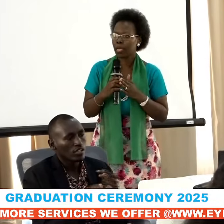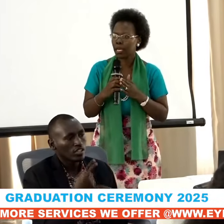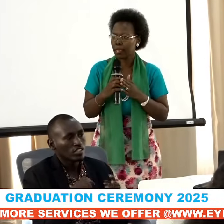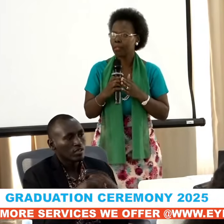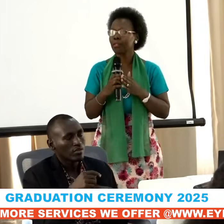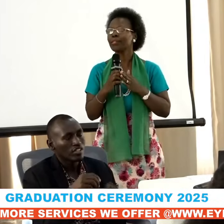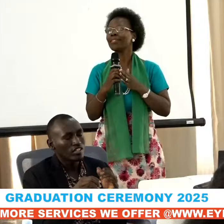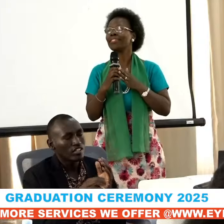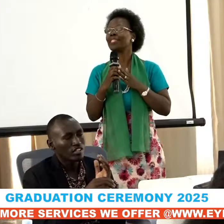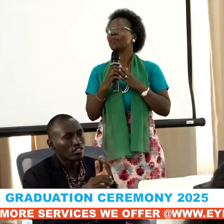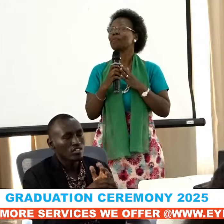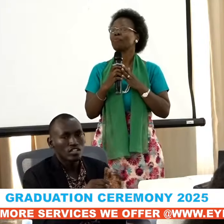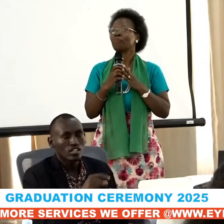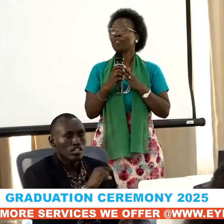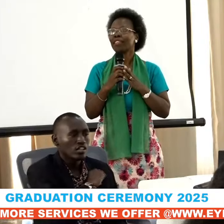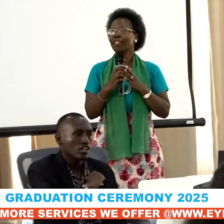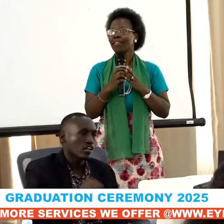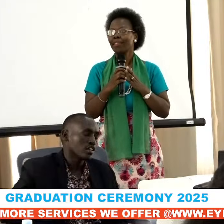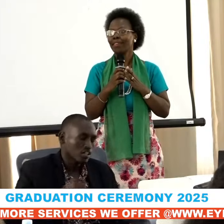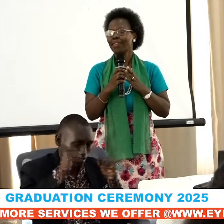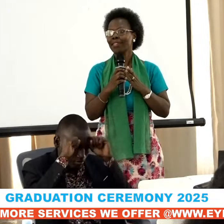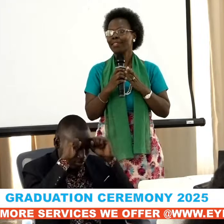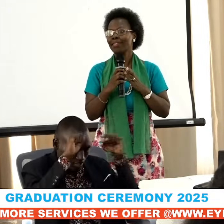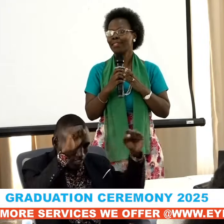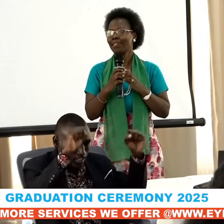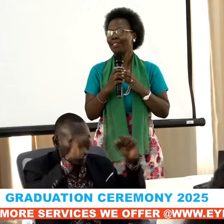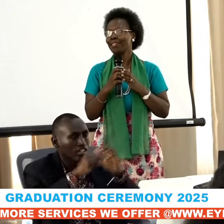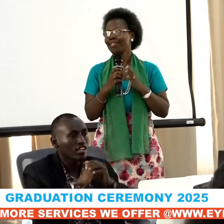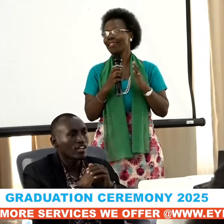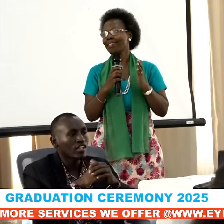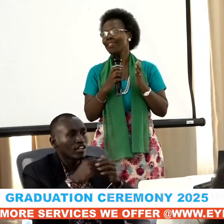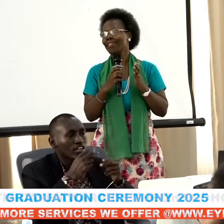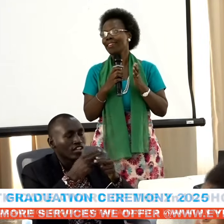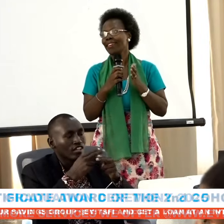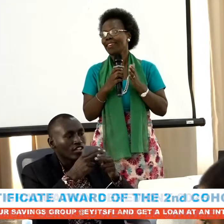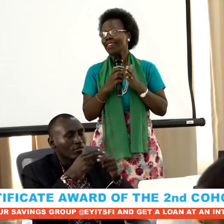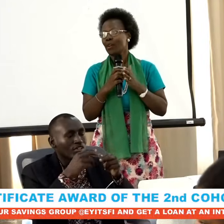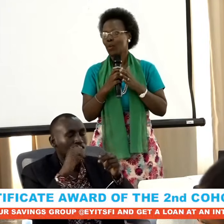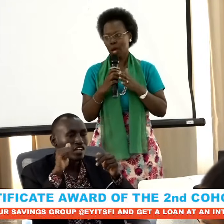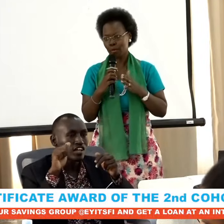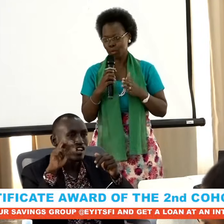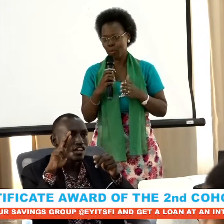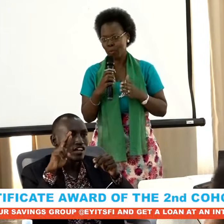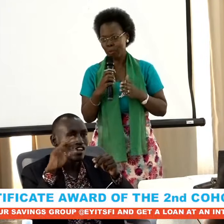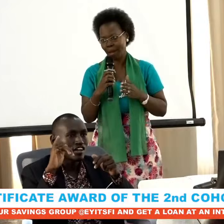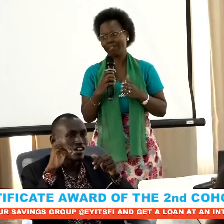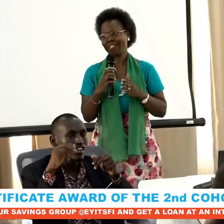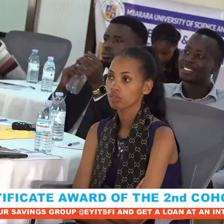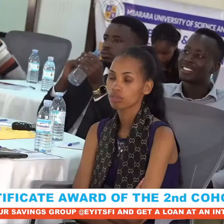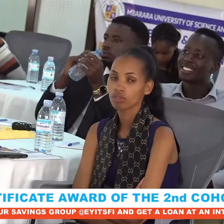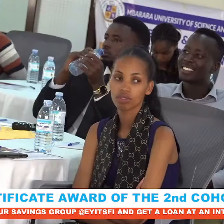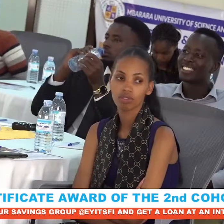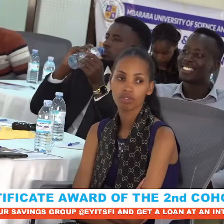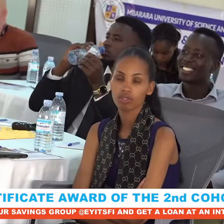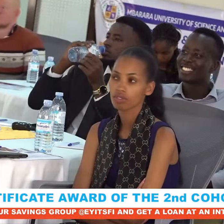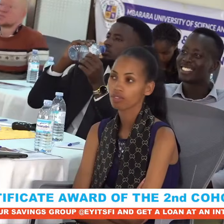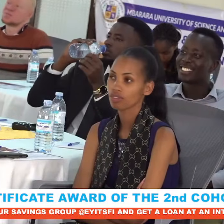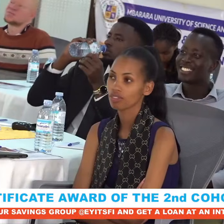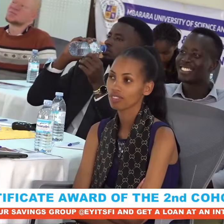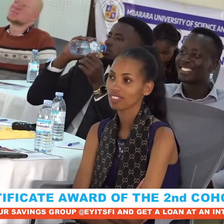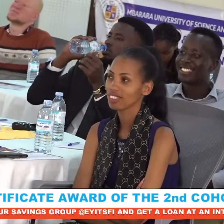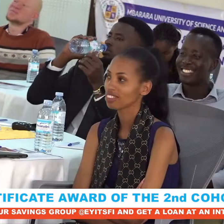our guild, His Excellency Rwab Turumba. I got that